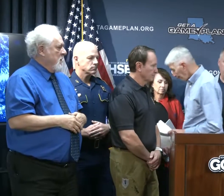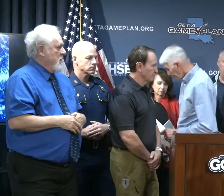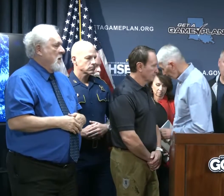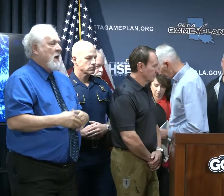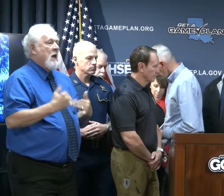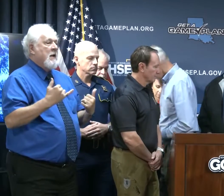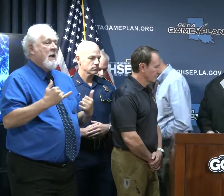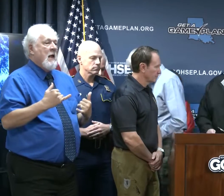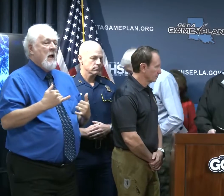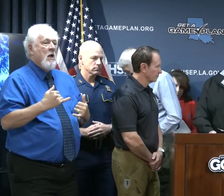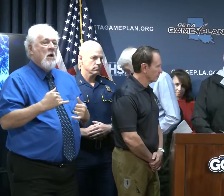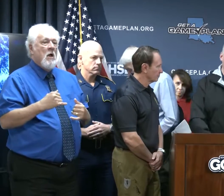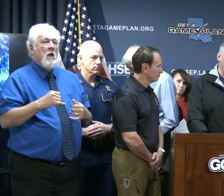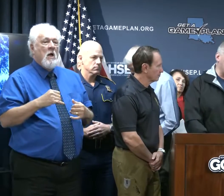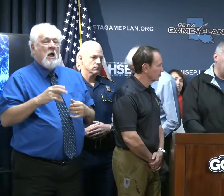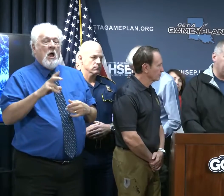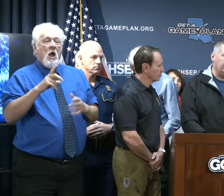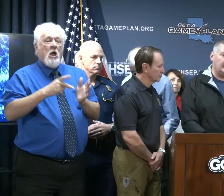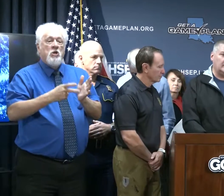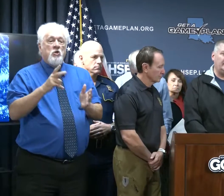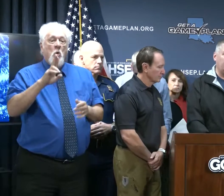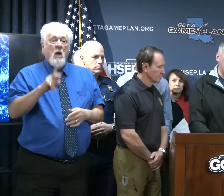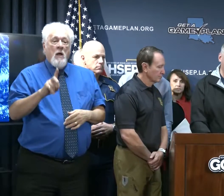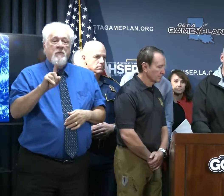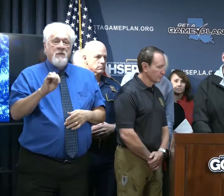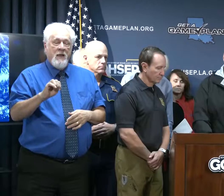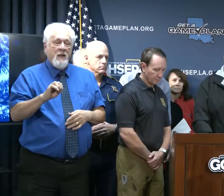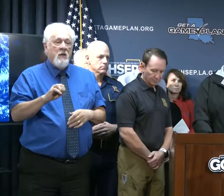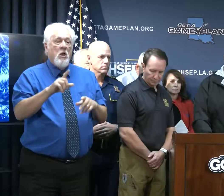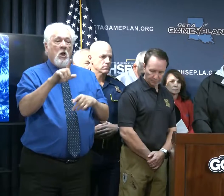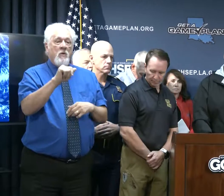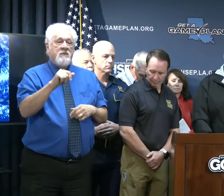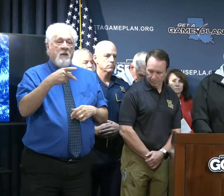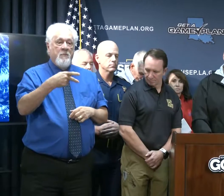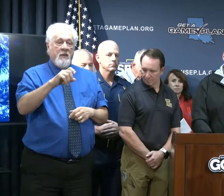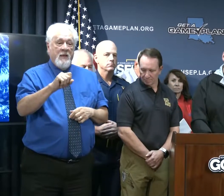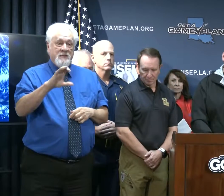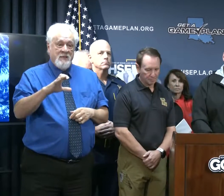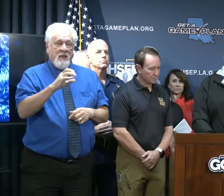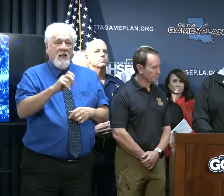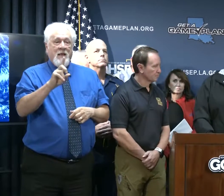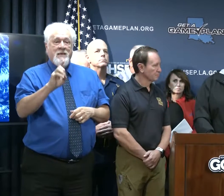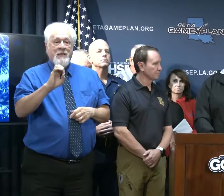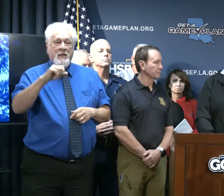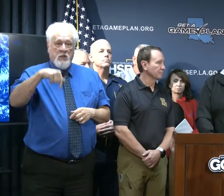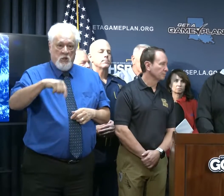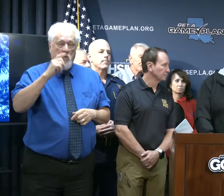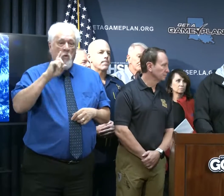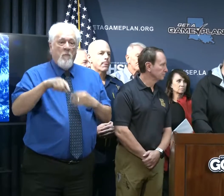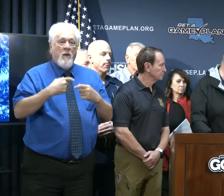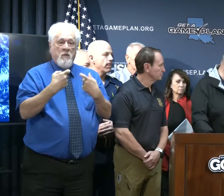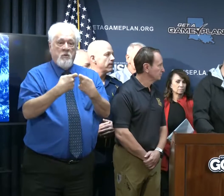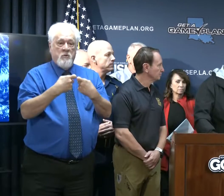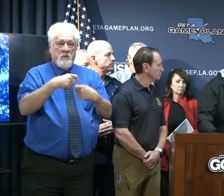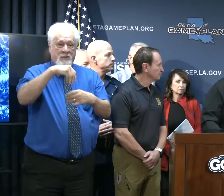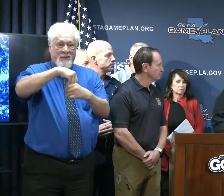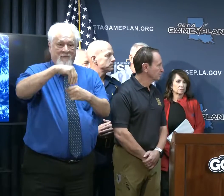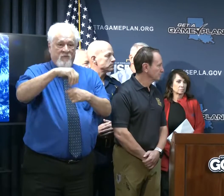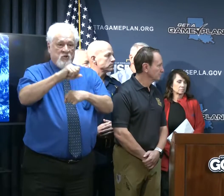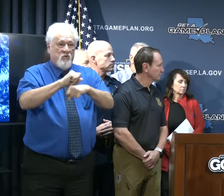Okay, now we're going to get a dual update between the Louisiana Public Service Commission and the DEQ on the utility infrastructure.